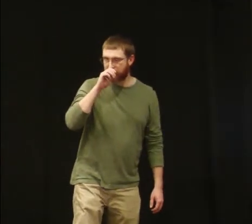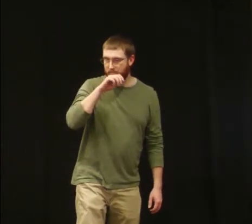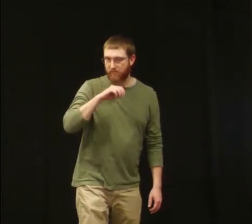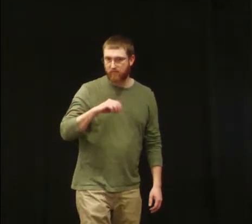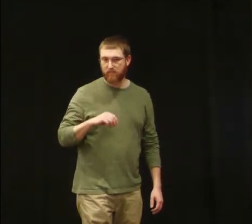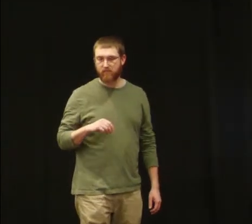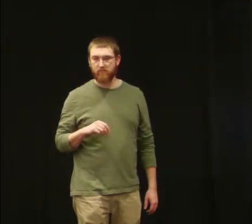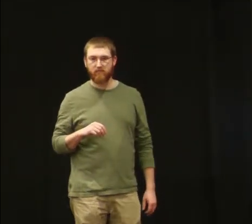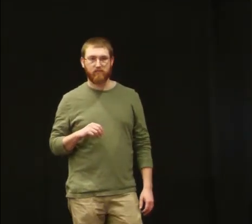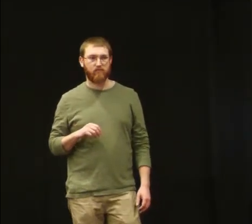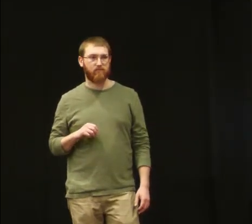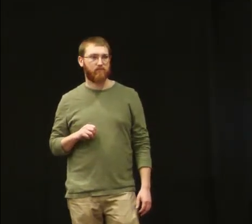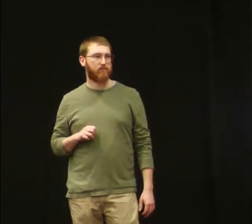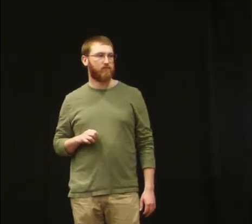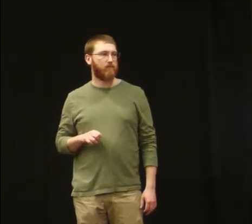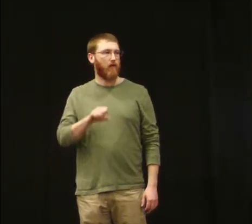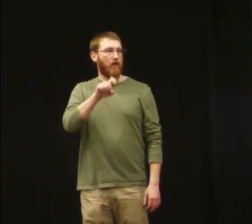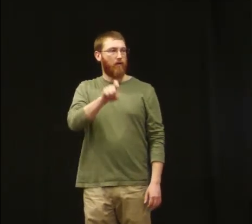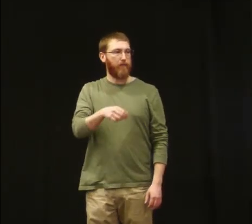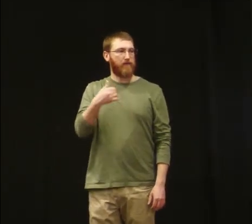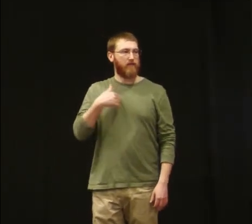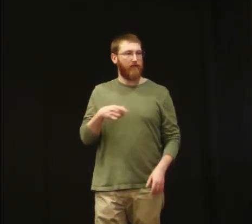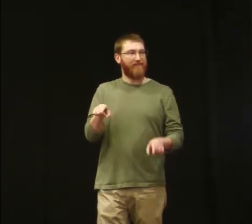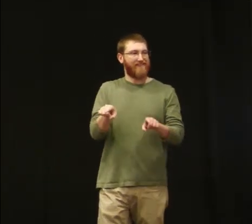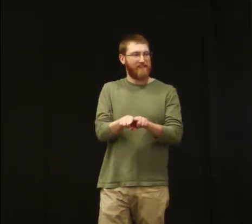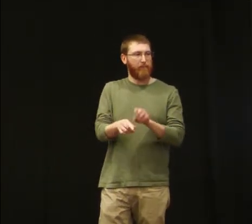skill and same